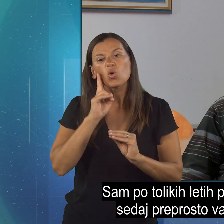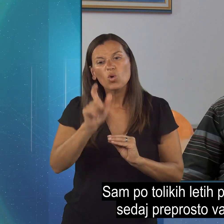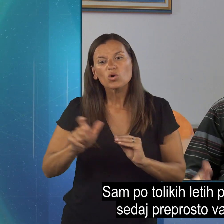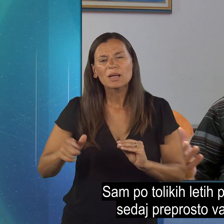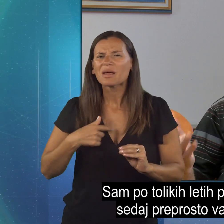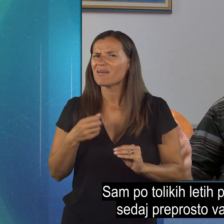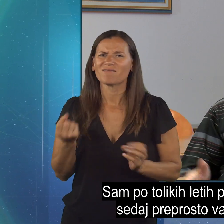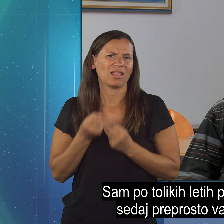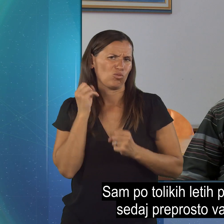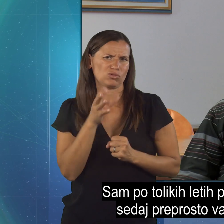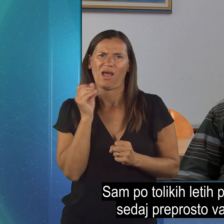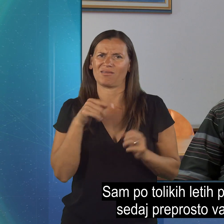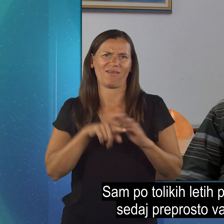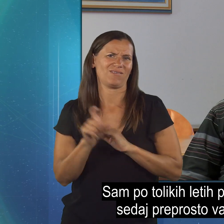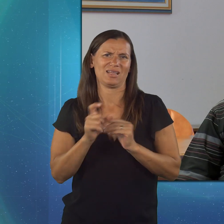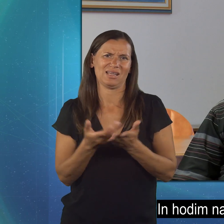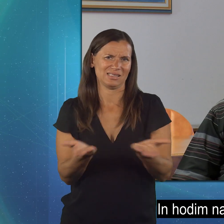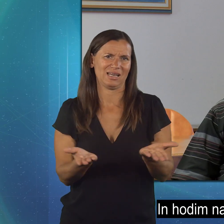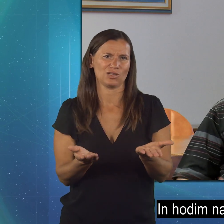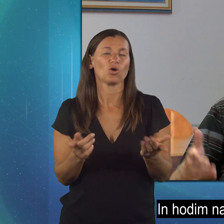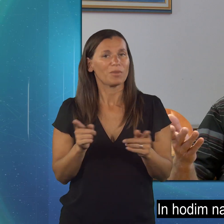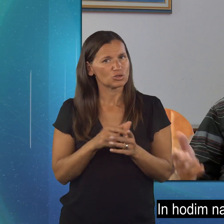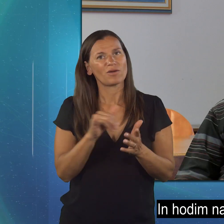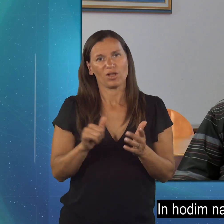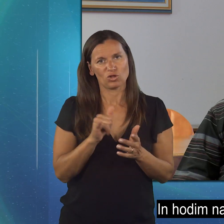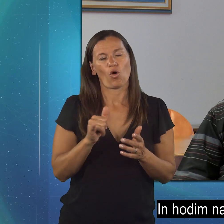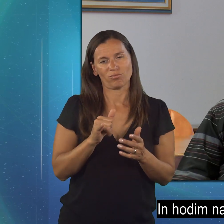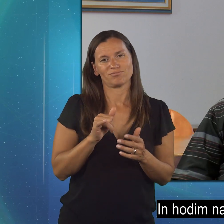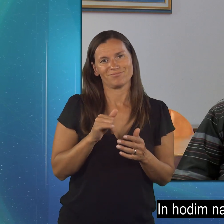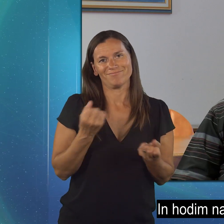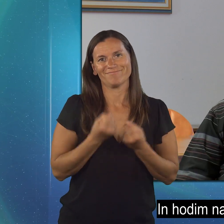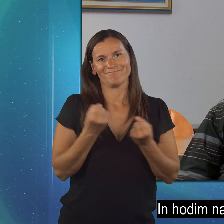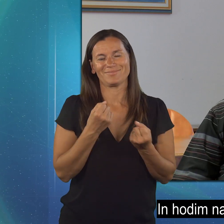I just practice every day in class, and I take courses.